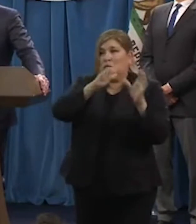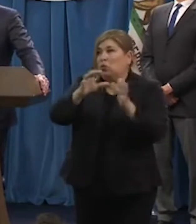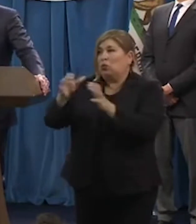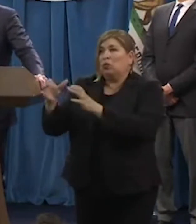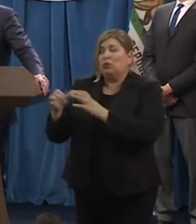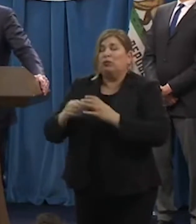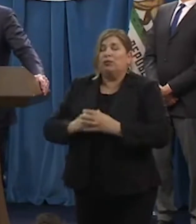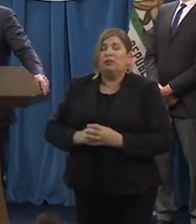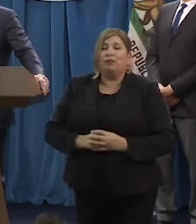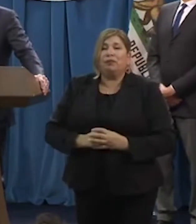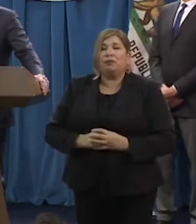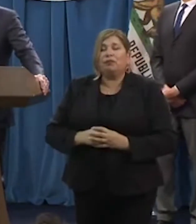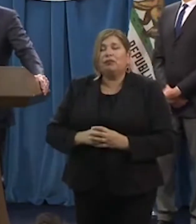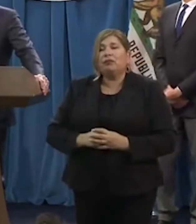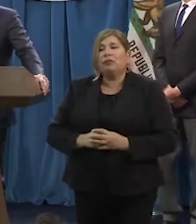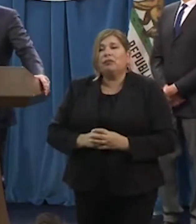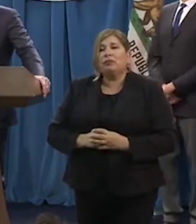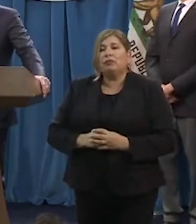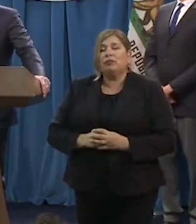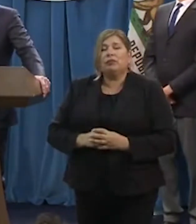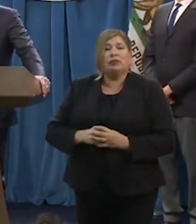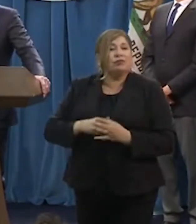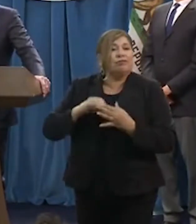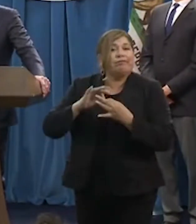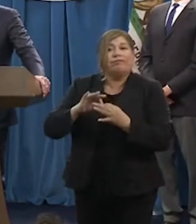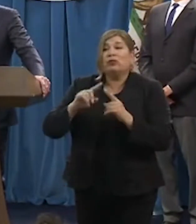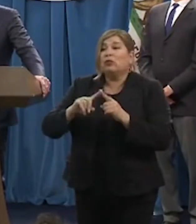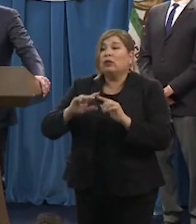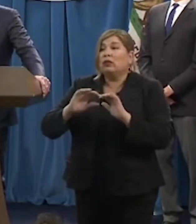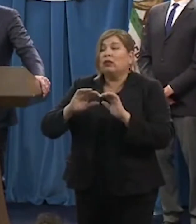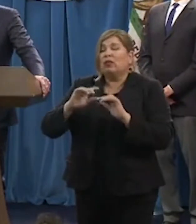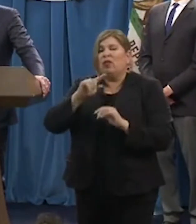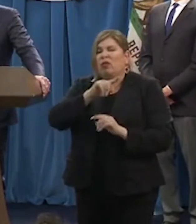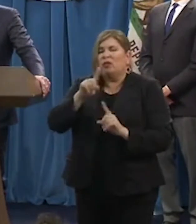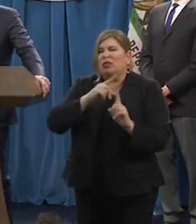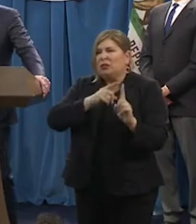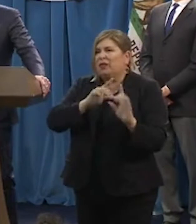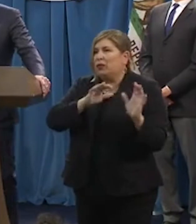the very immediate future in terms of those venues.